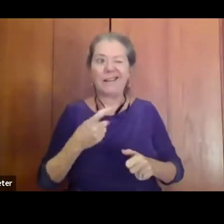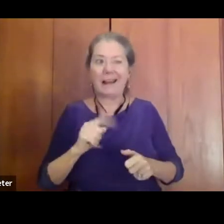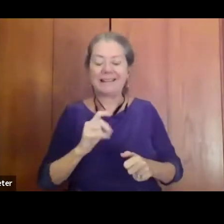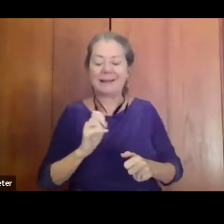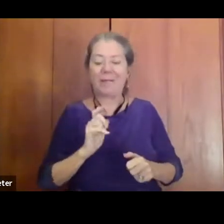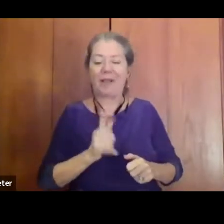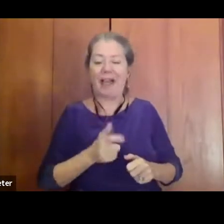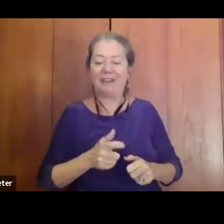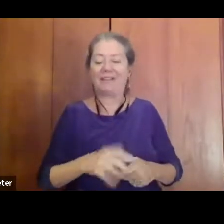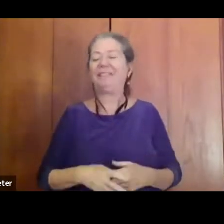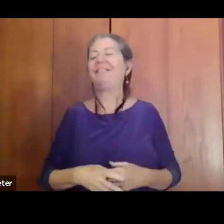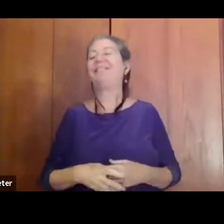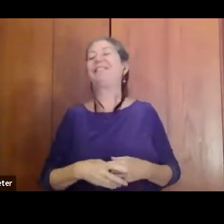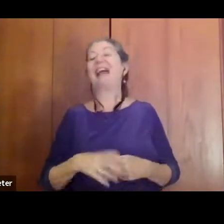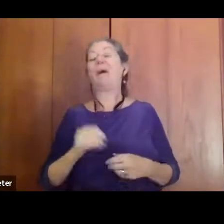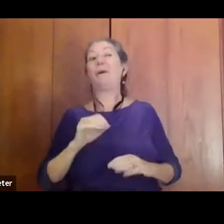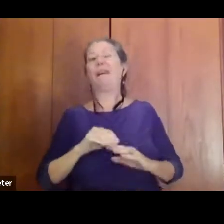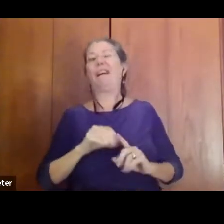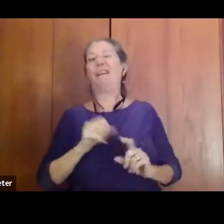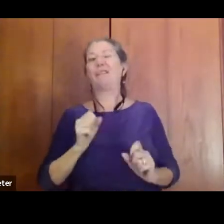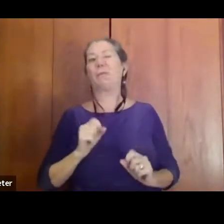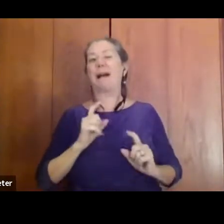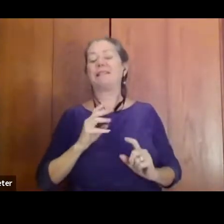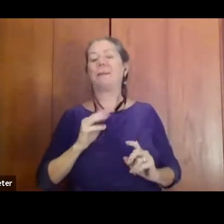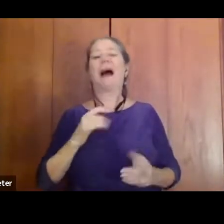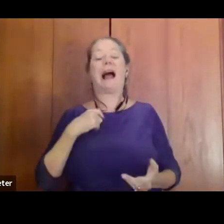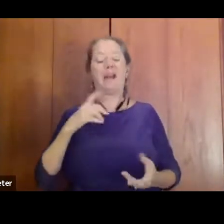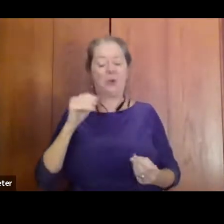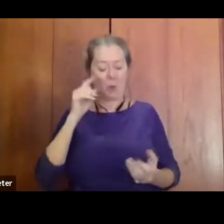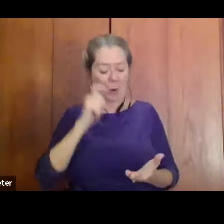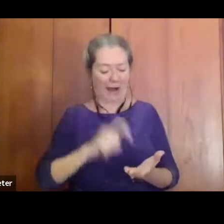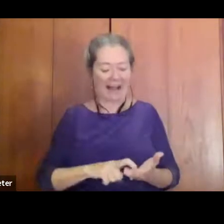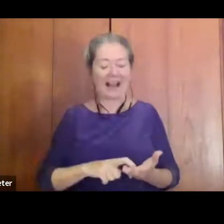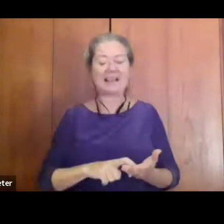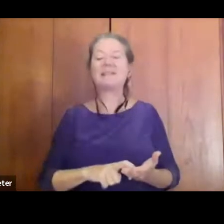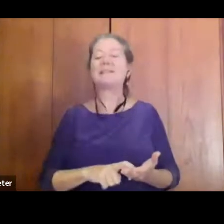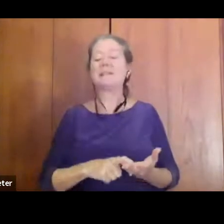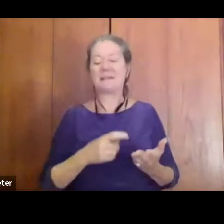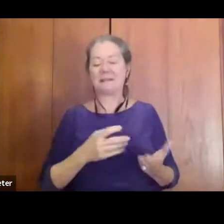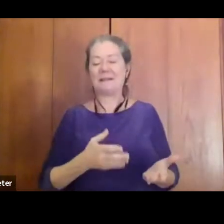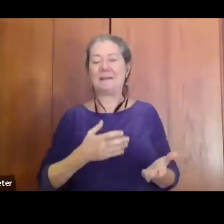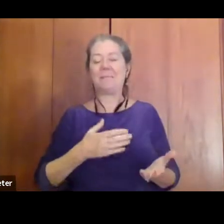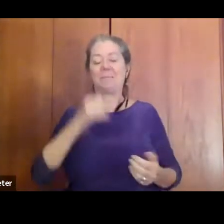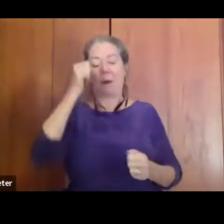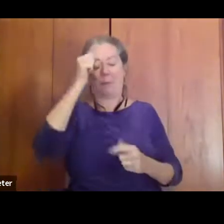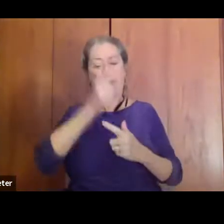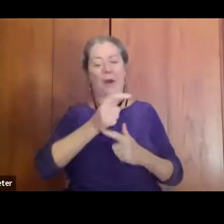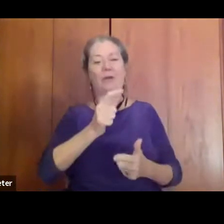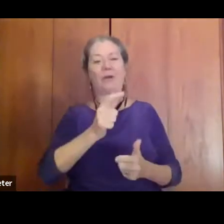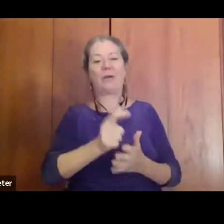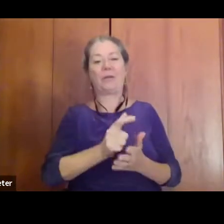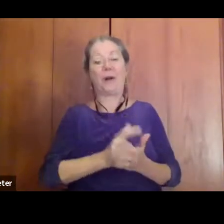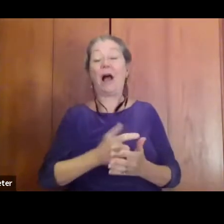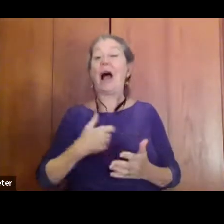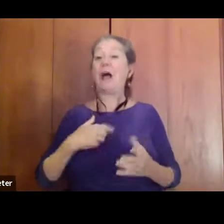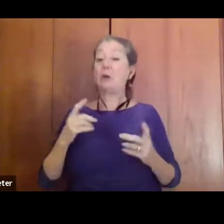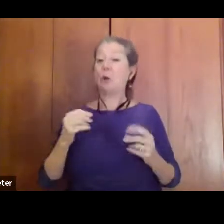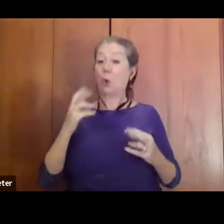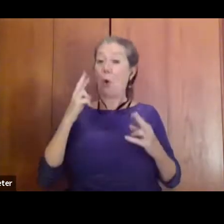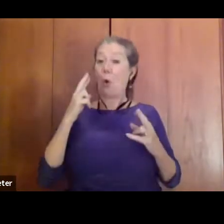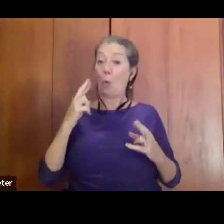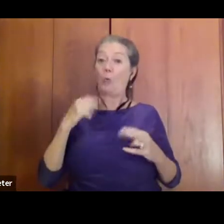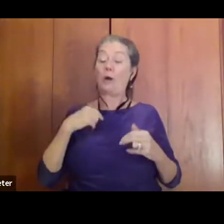think it will surprise him that I do recognize him. And so I do hope that we can continue